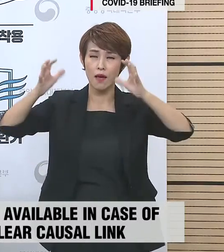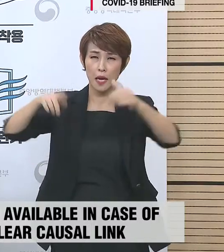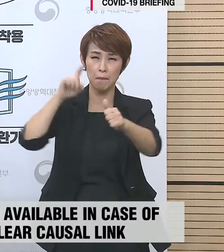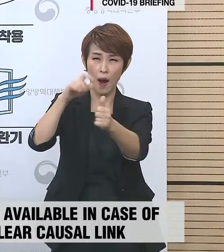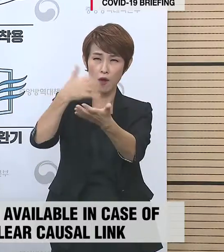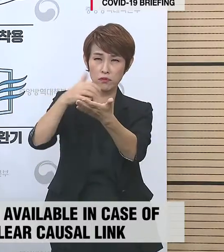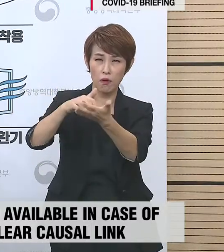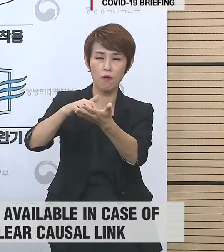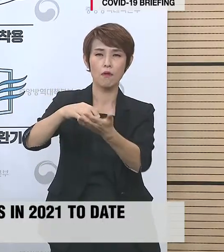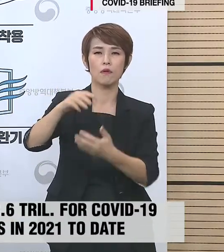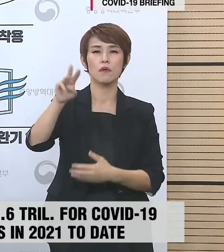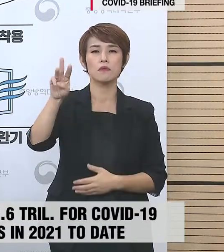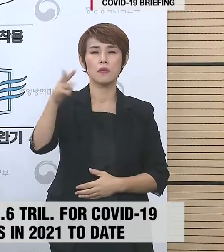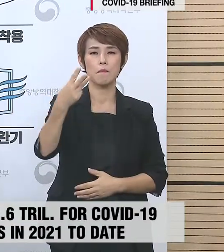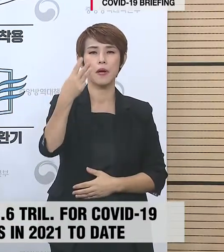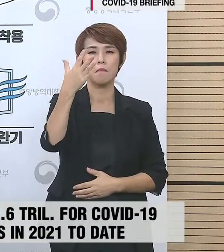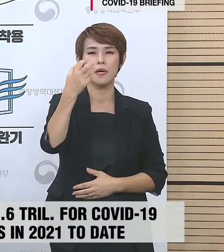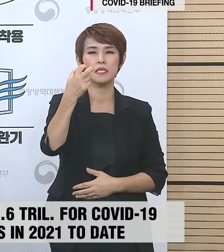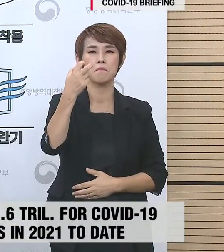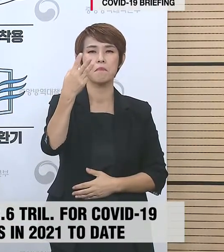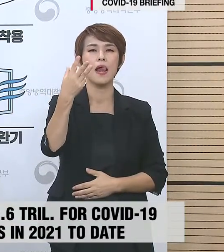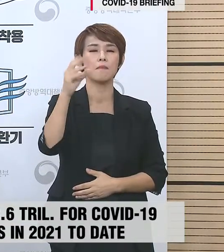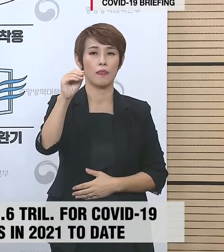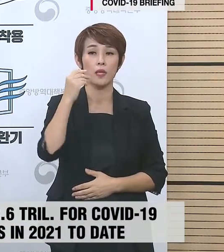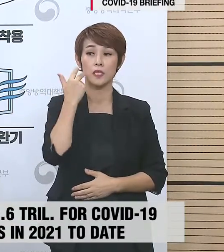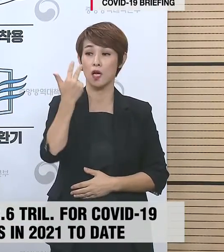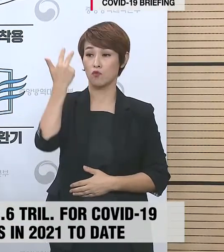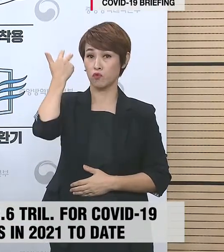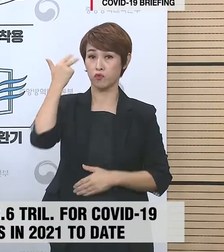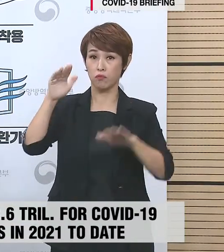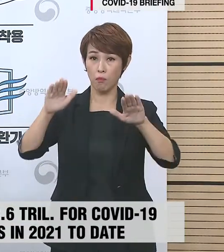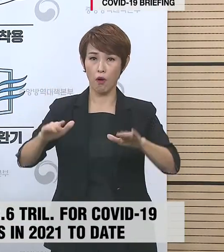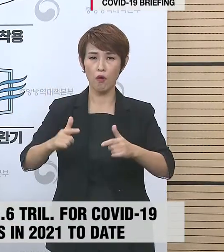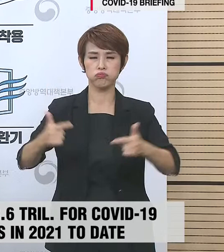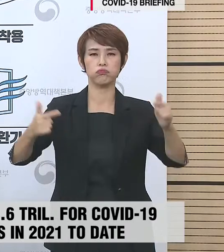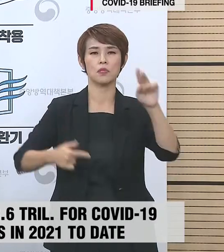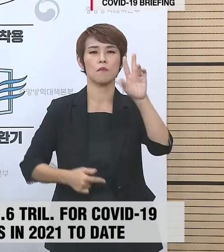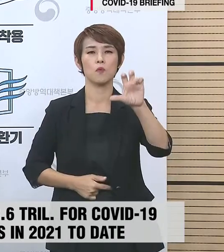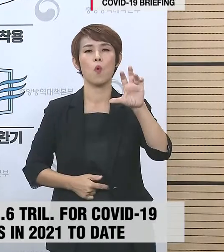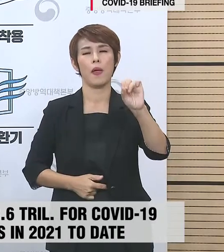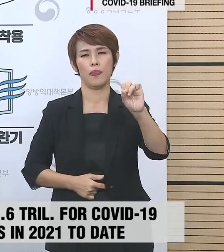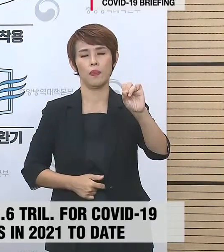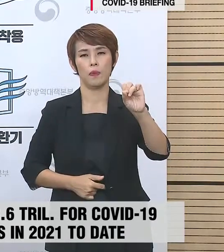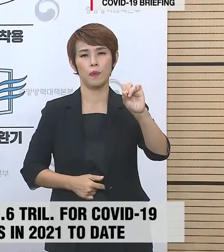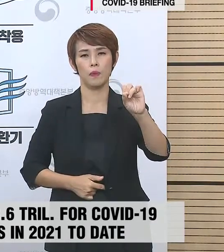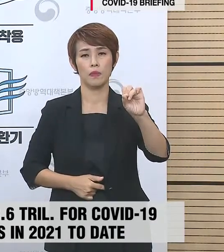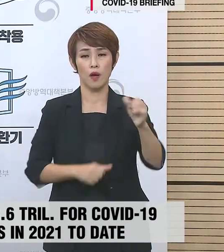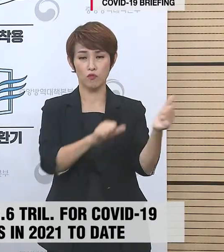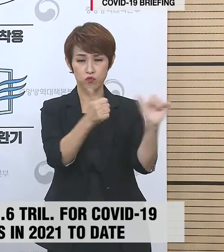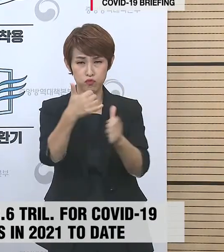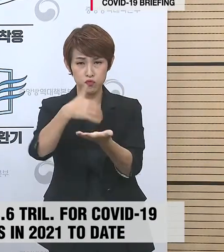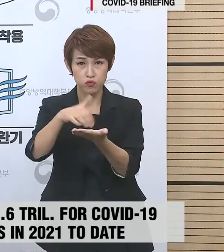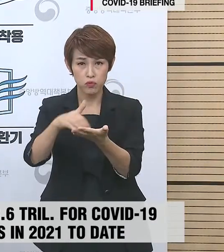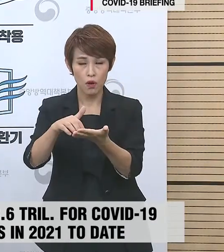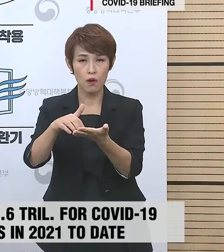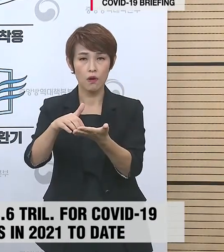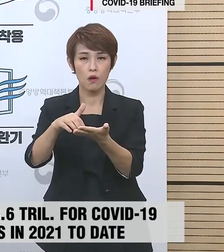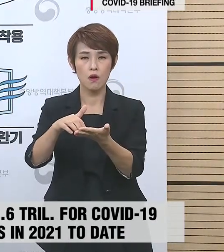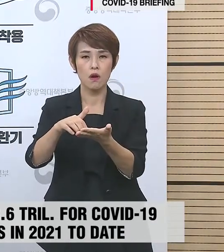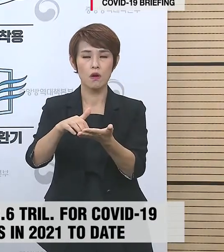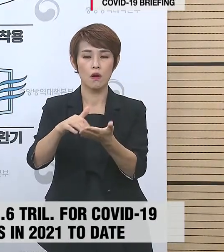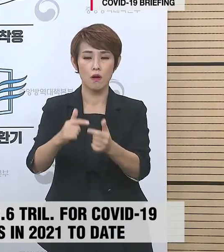seeing increase of the budget, increase of the total cases. And we also see a